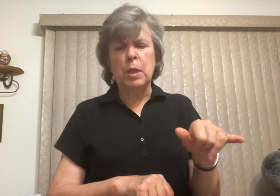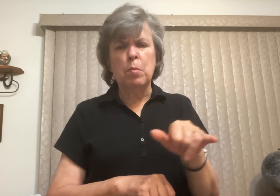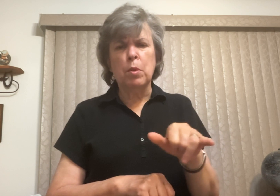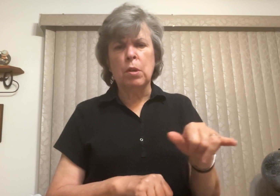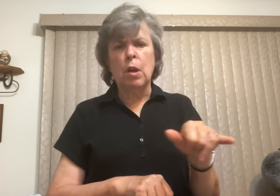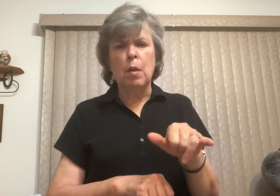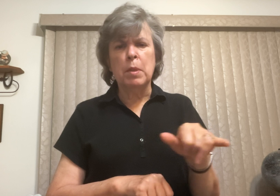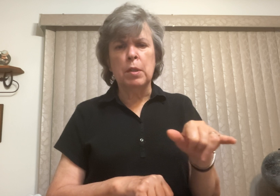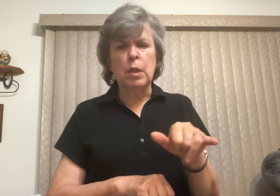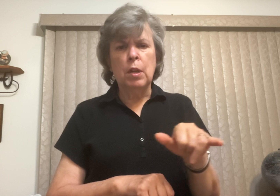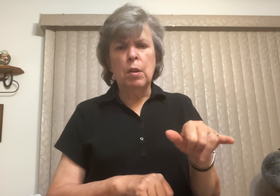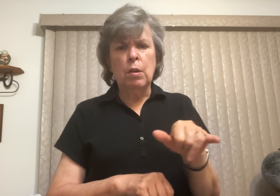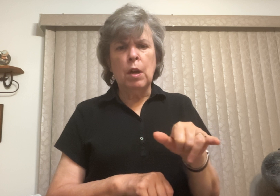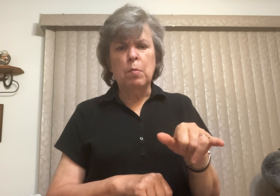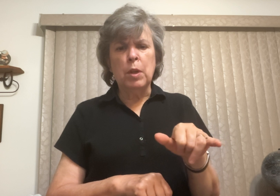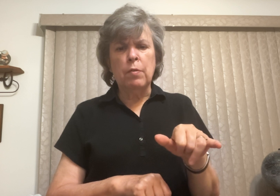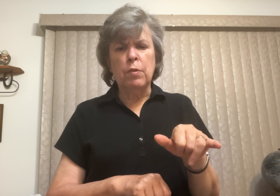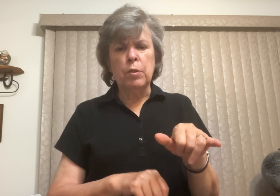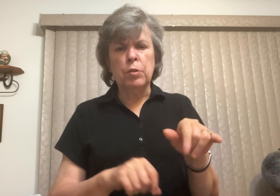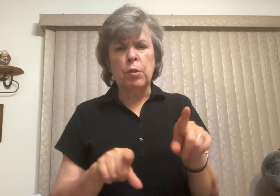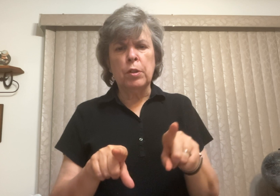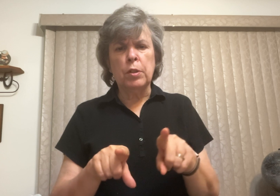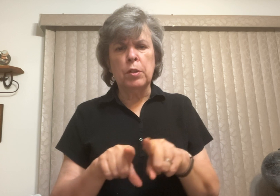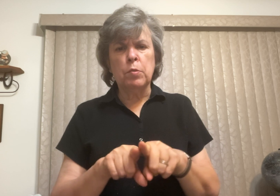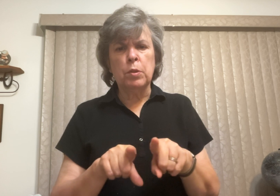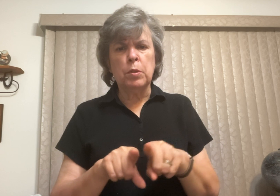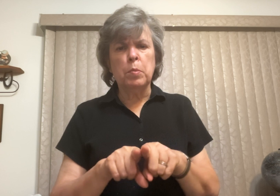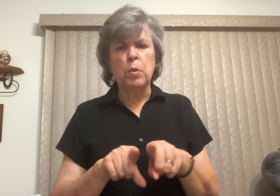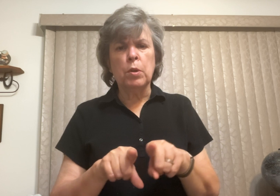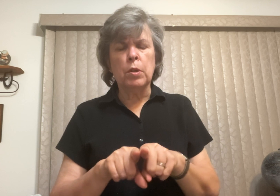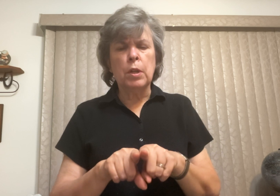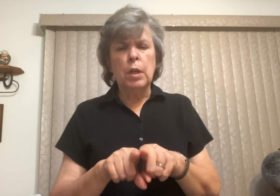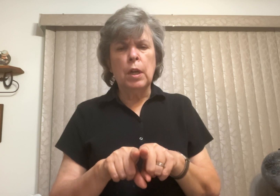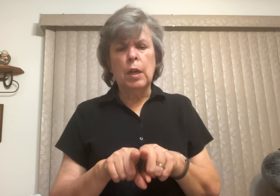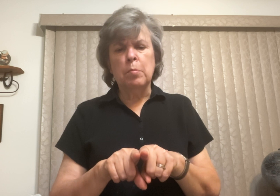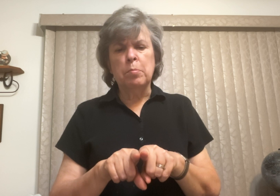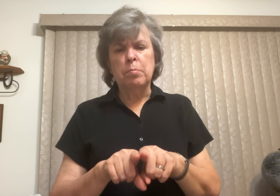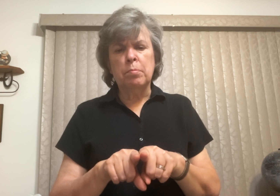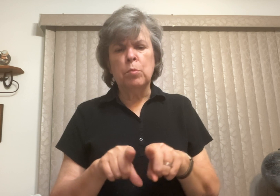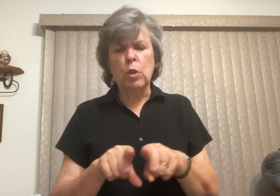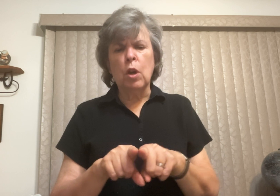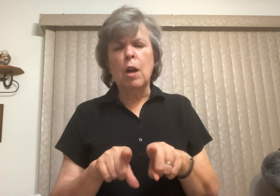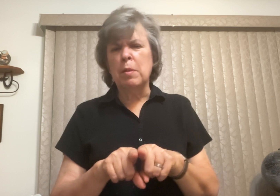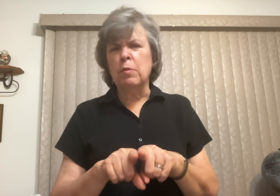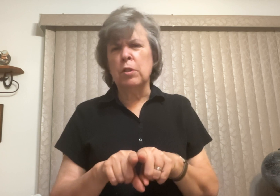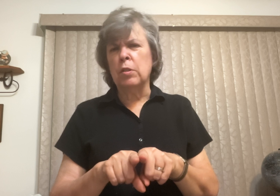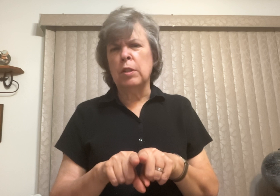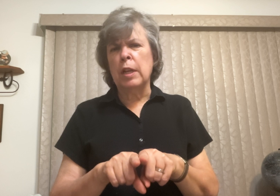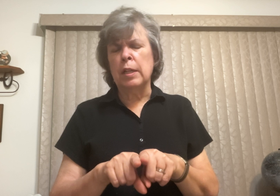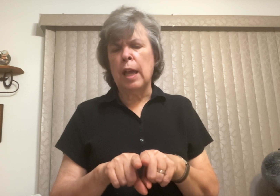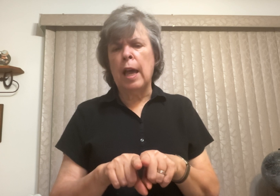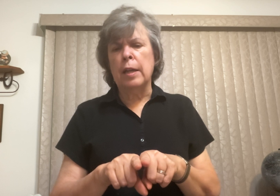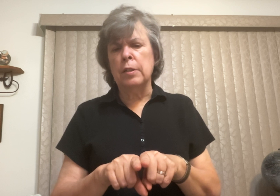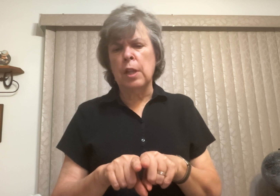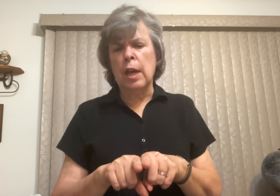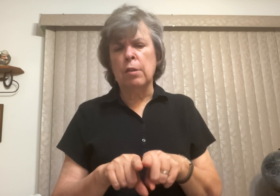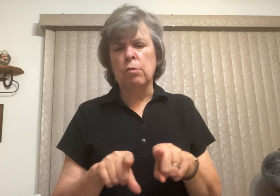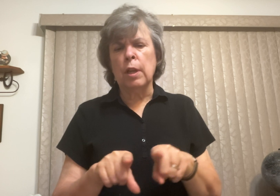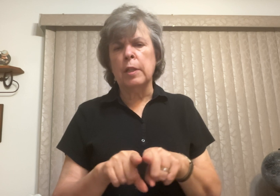more common. When I first started, this was more common for just saying as that or like